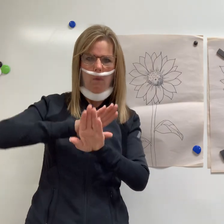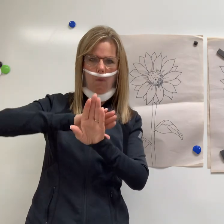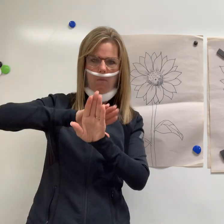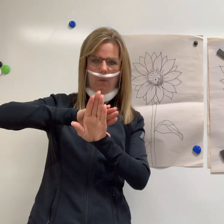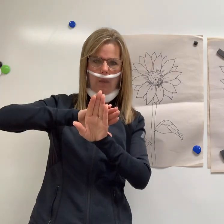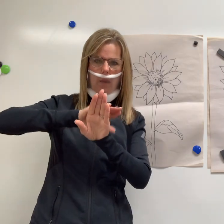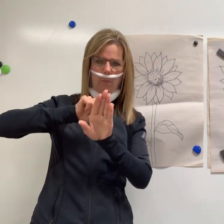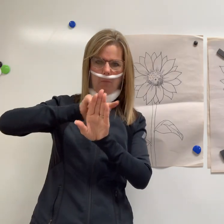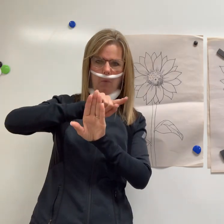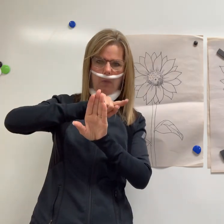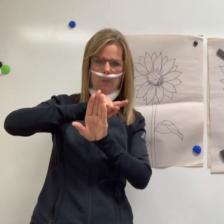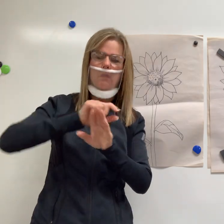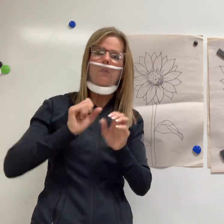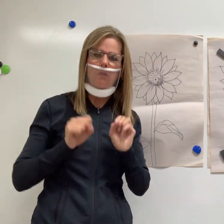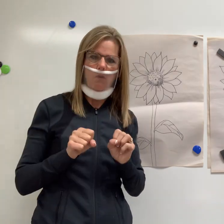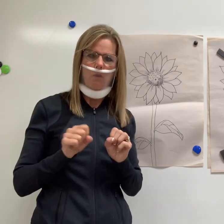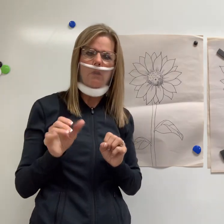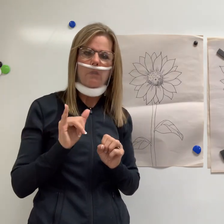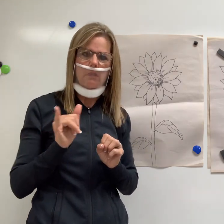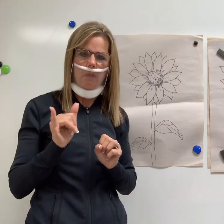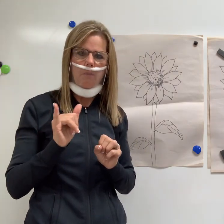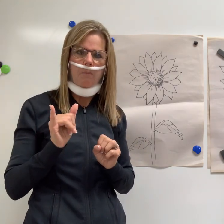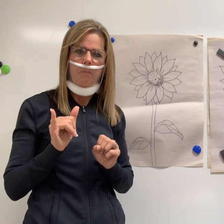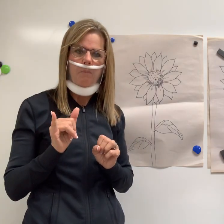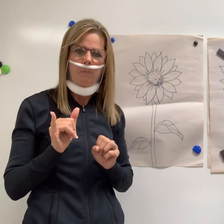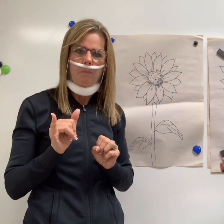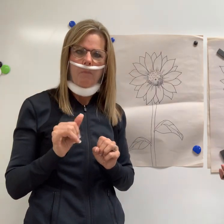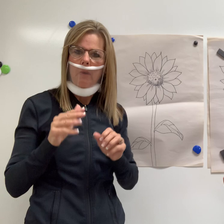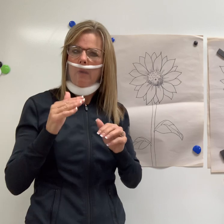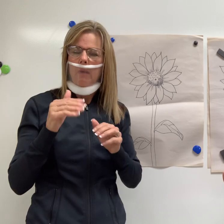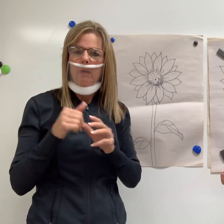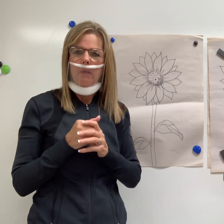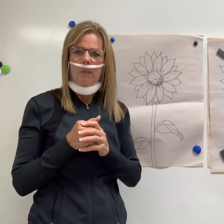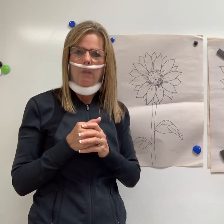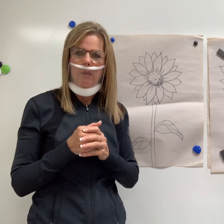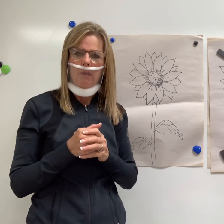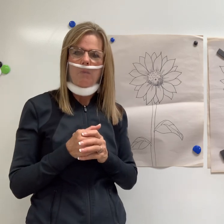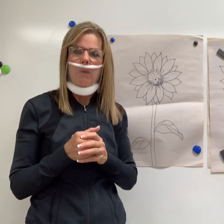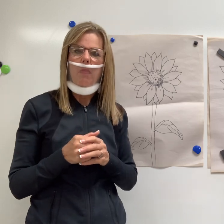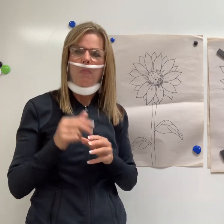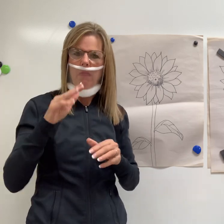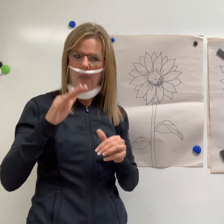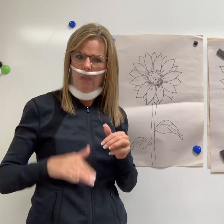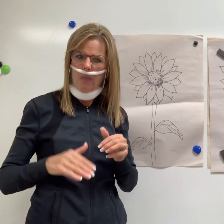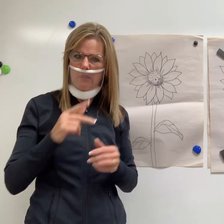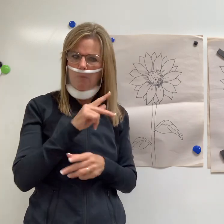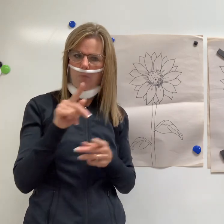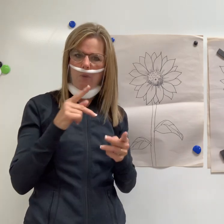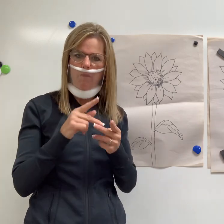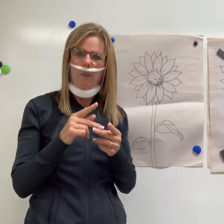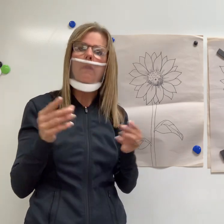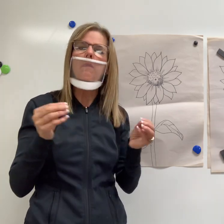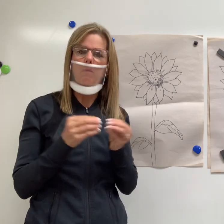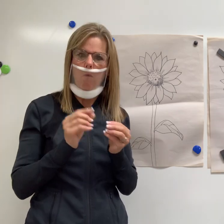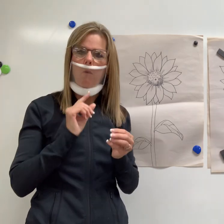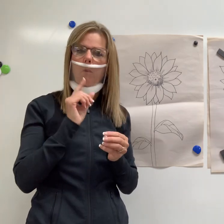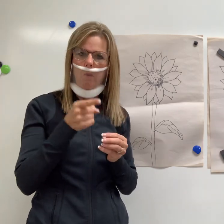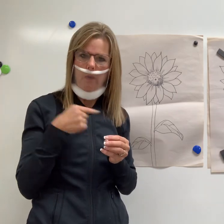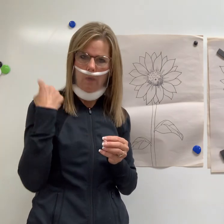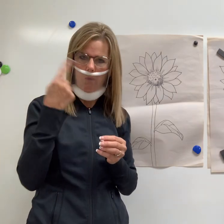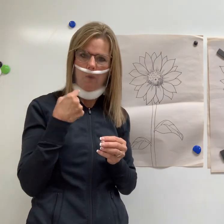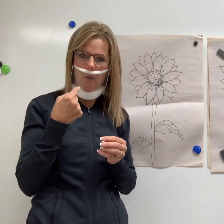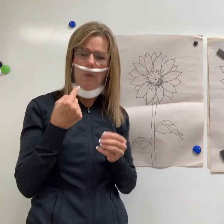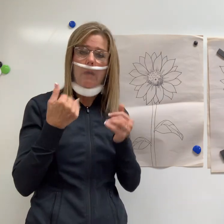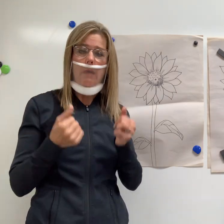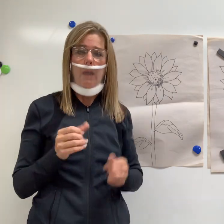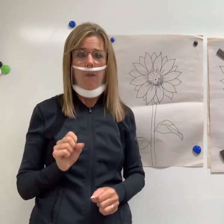there. But see, the sort of the less perfect it is, the more realistic it's going to look, okay? Now for the stem, I want